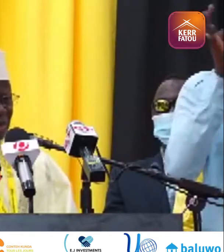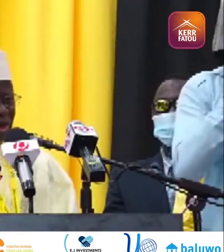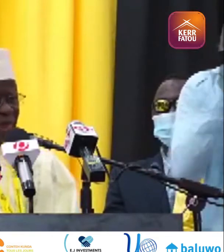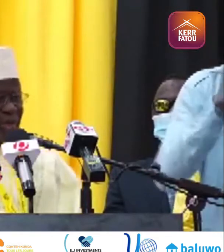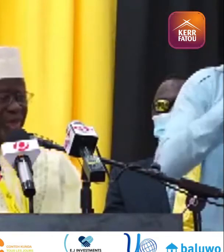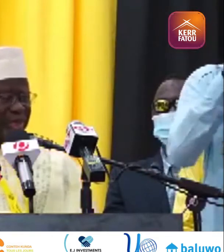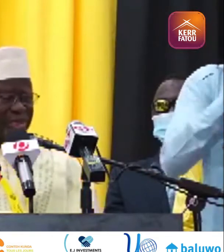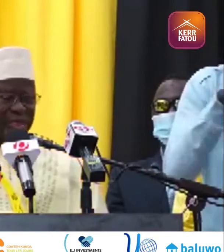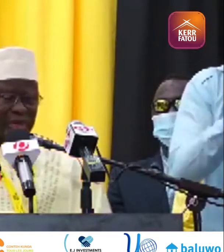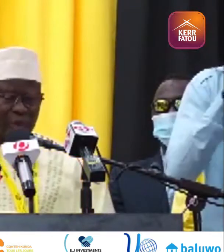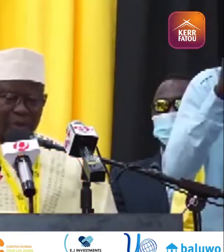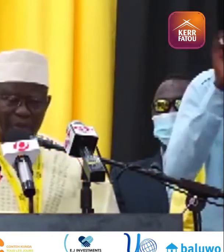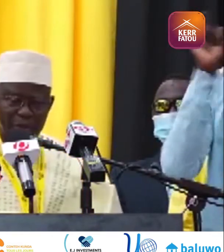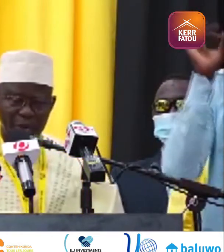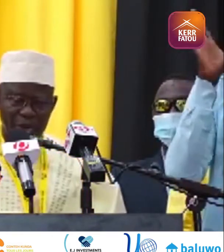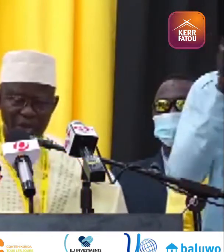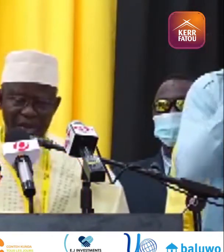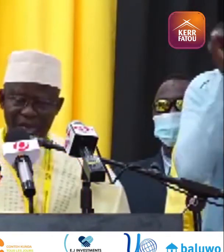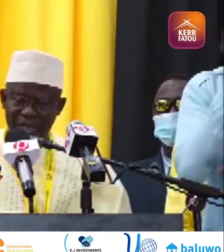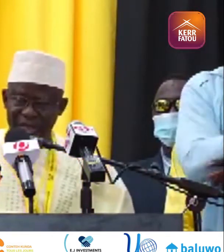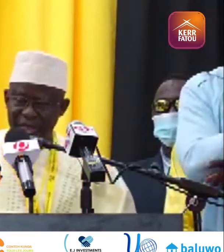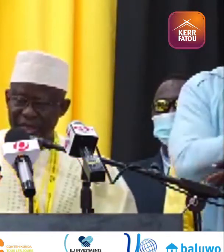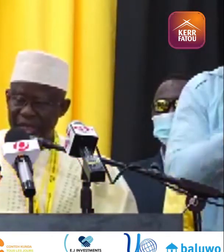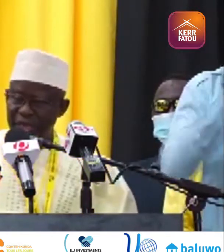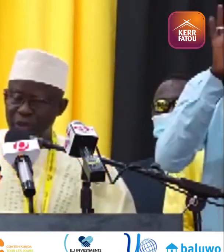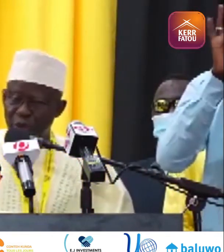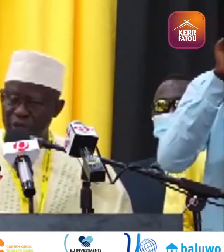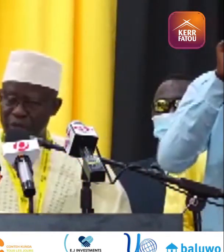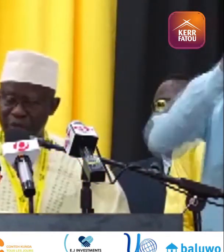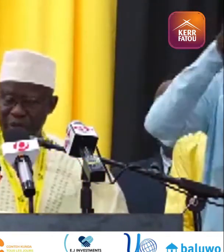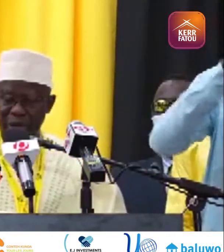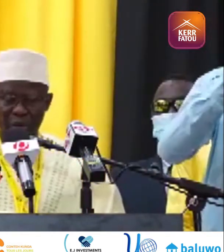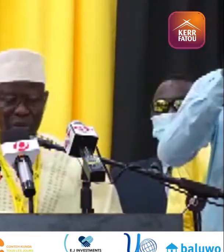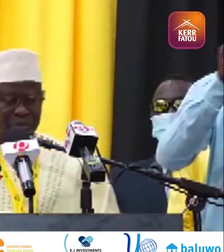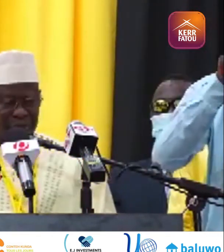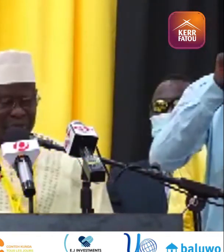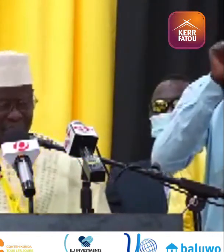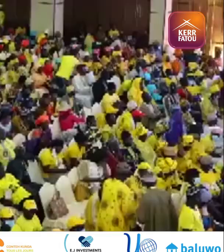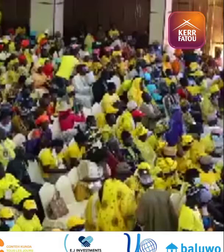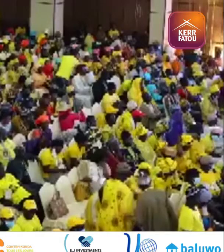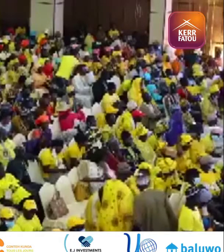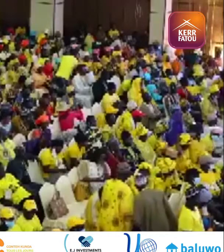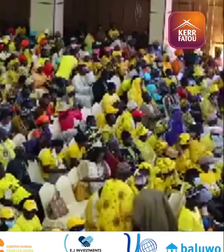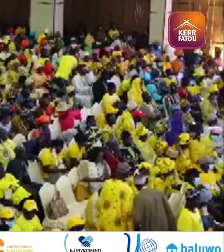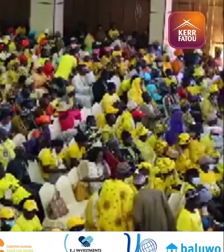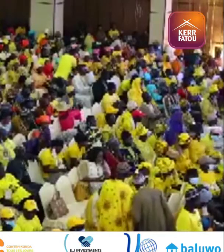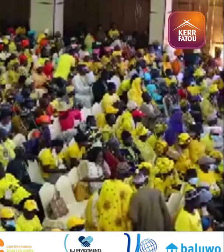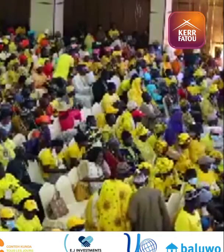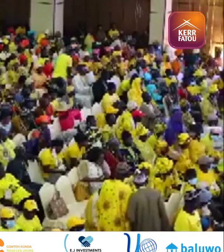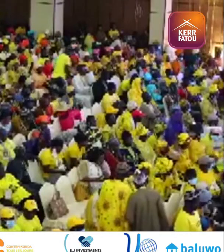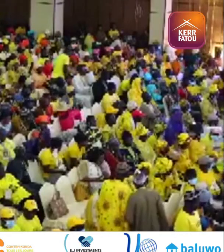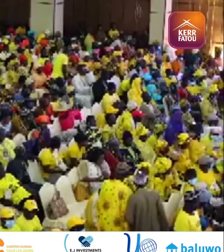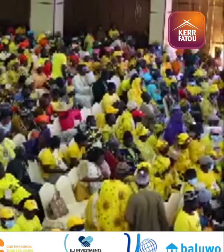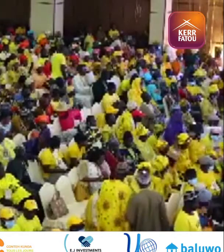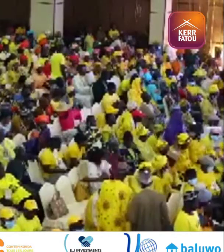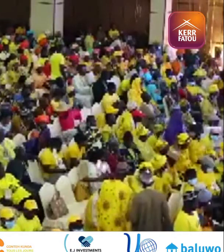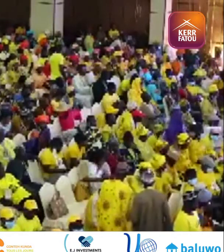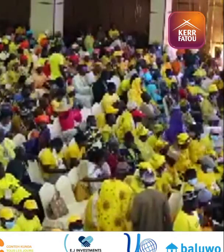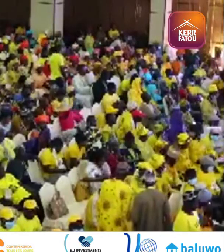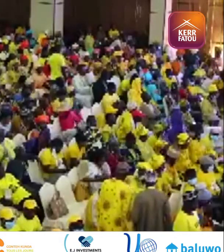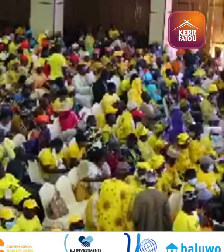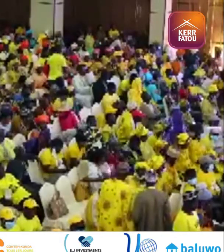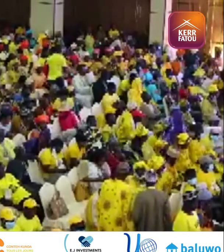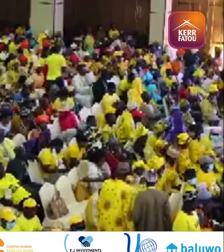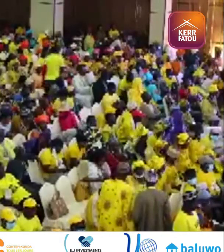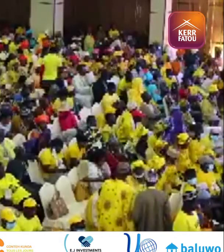As I was holding meetings with people in the United States, the UDP was busy with